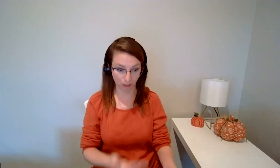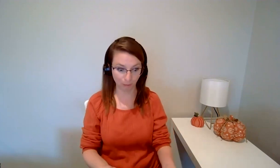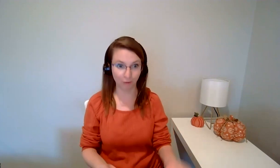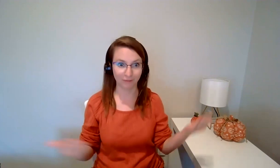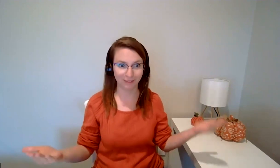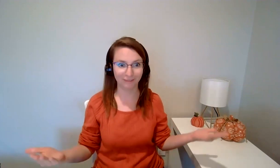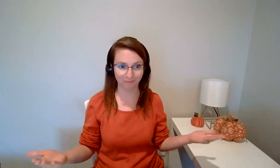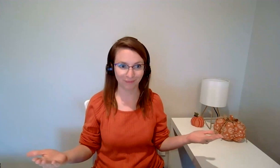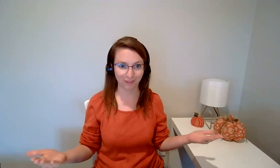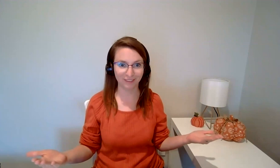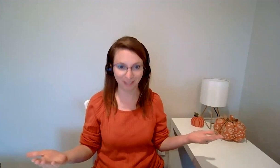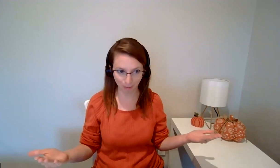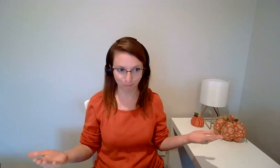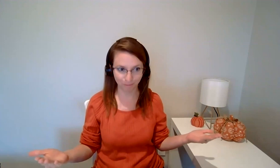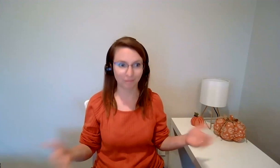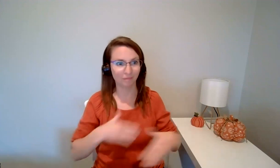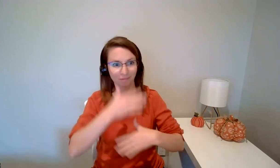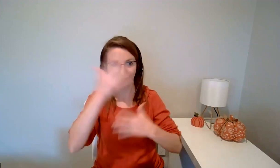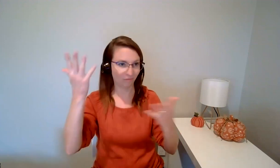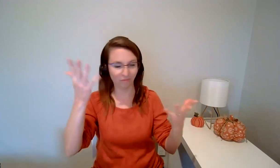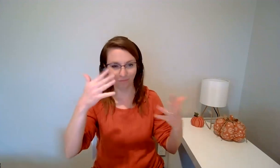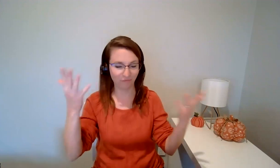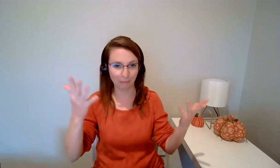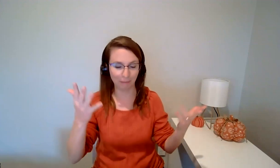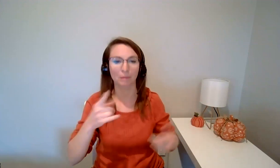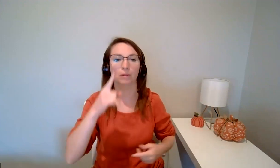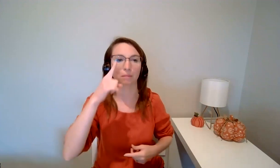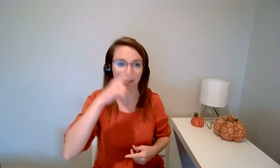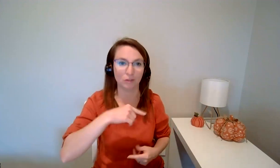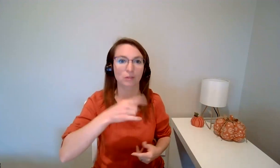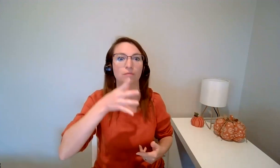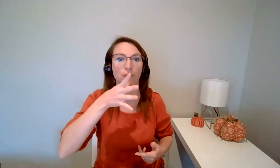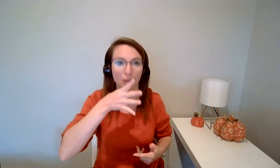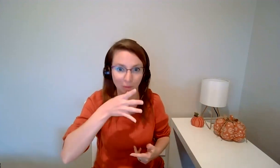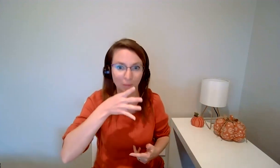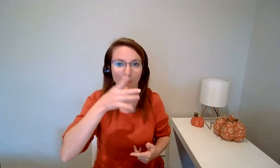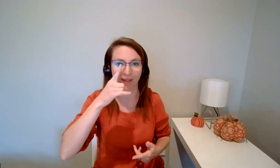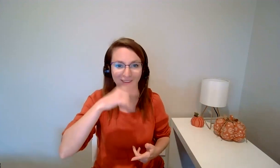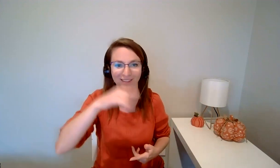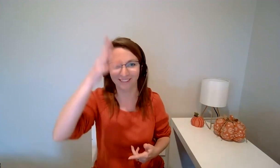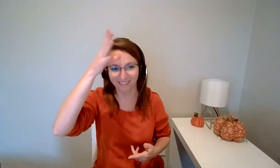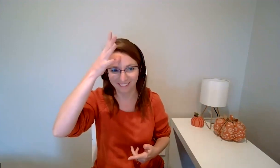about step family member, make sure you follow up with